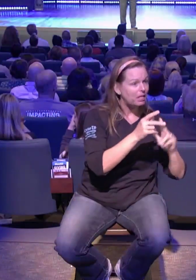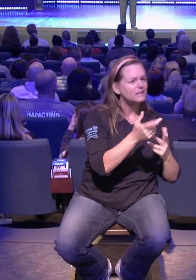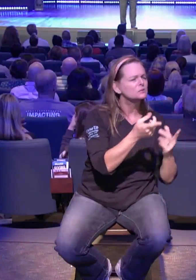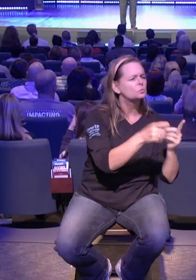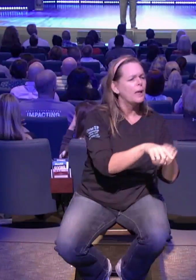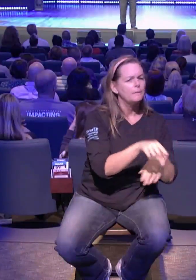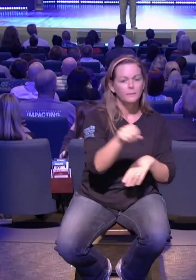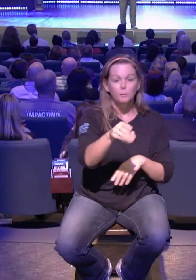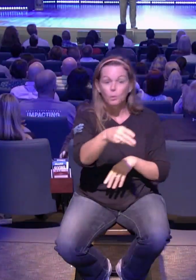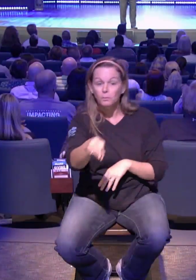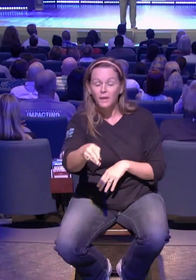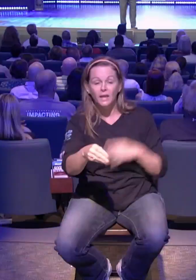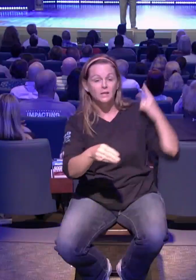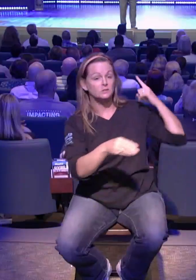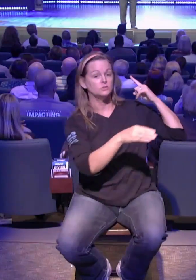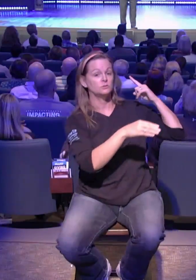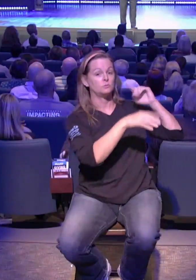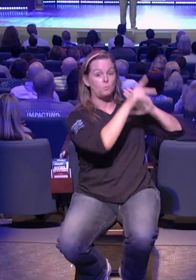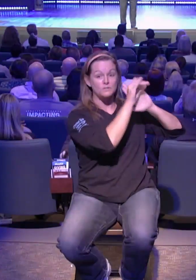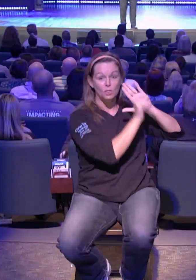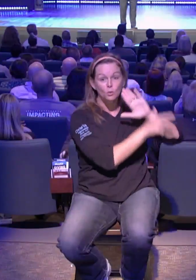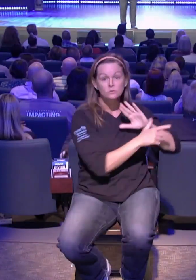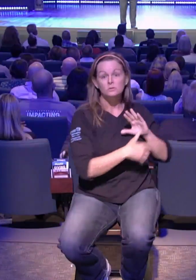our simple challenge.